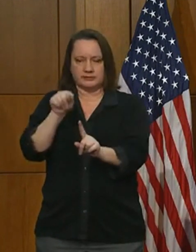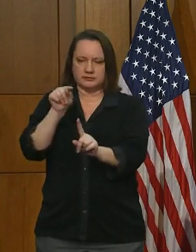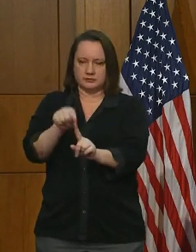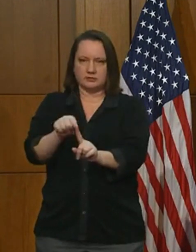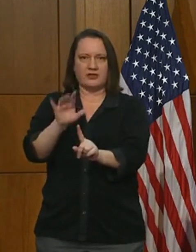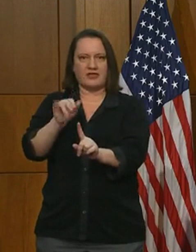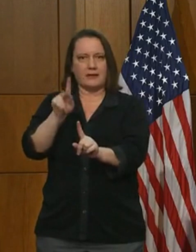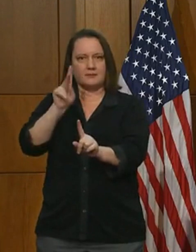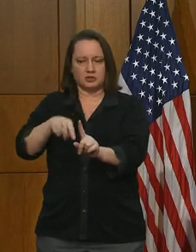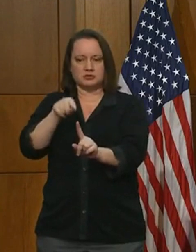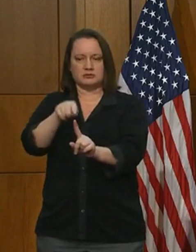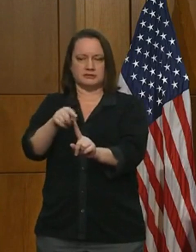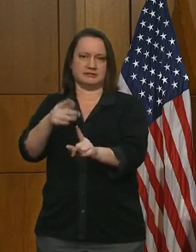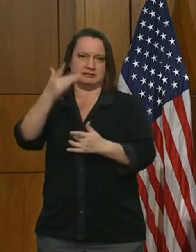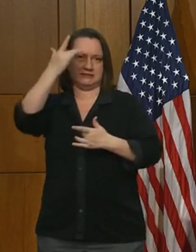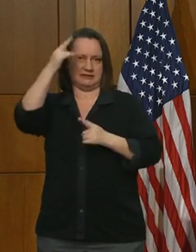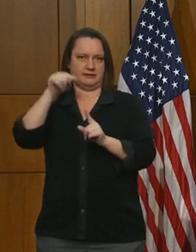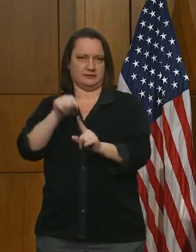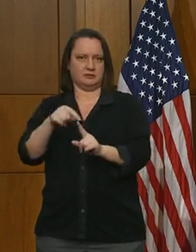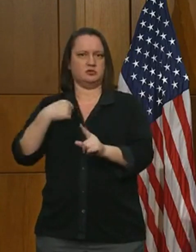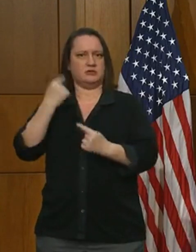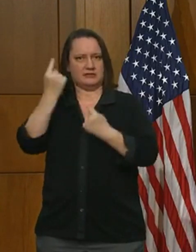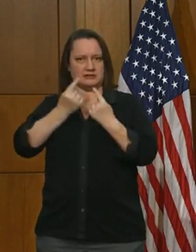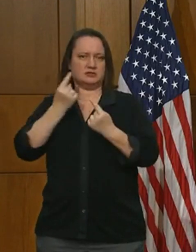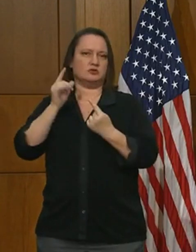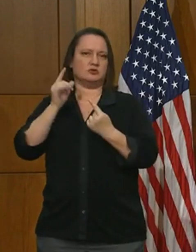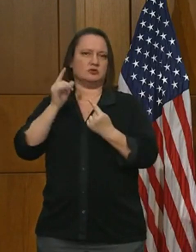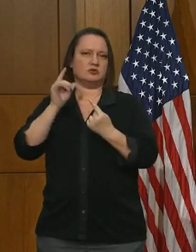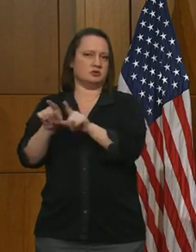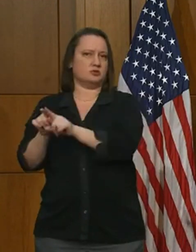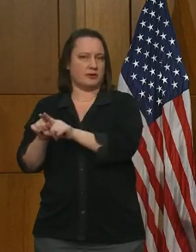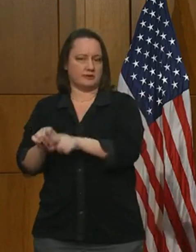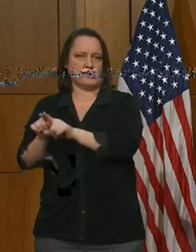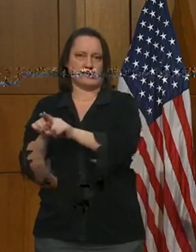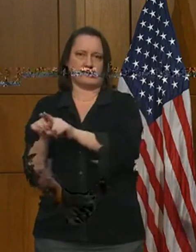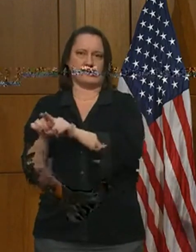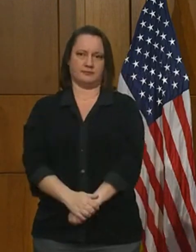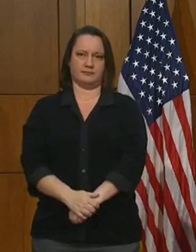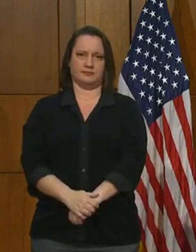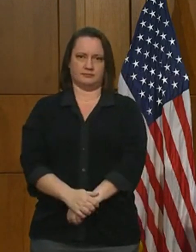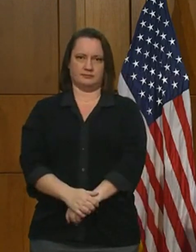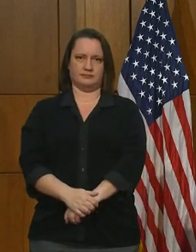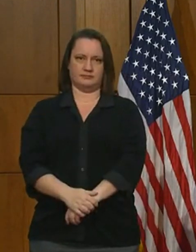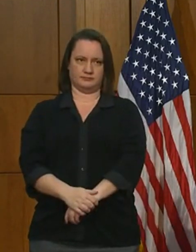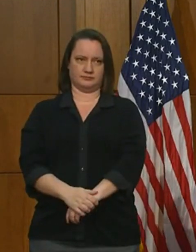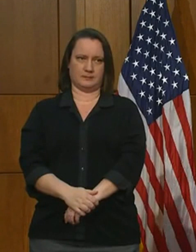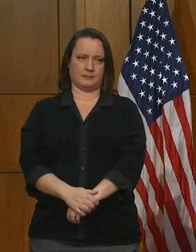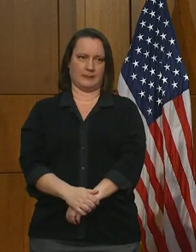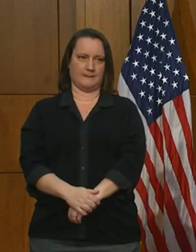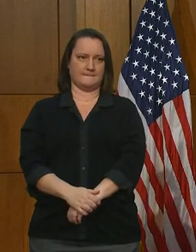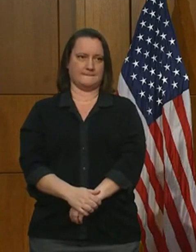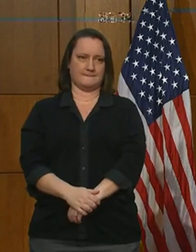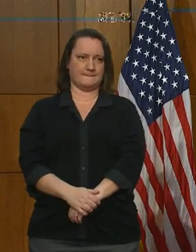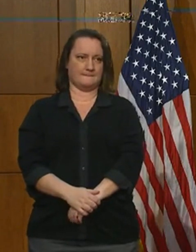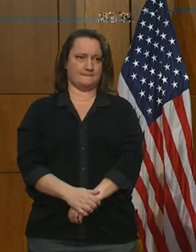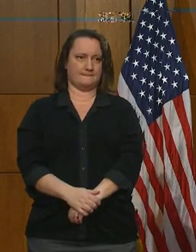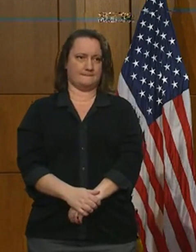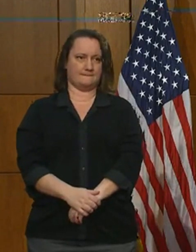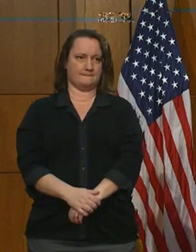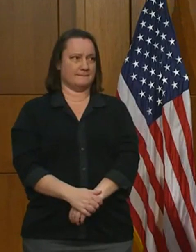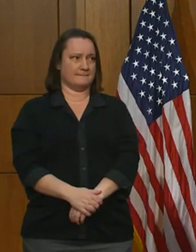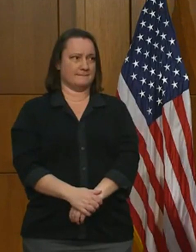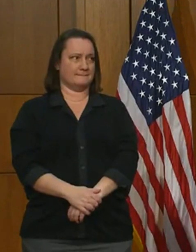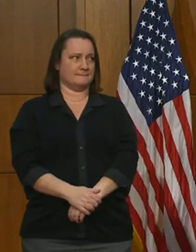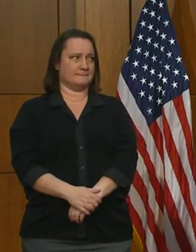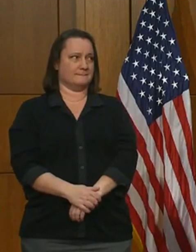those around them, and the staff taking care of them. take one last question. Over at